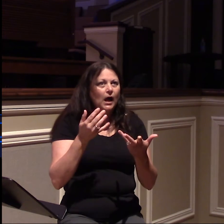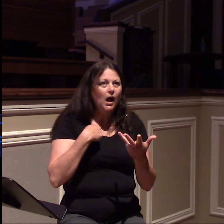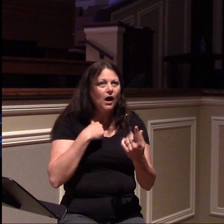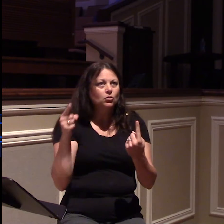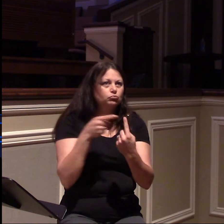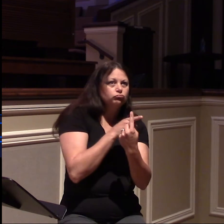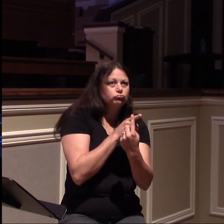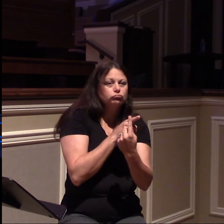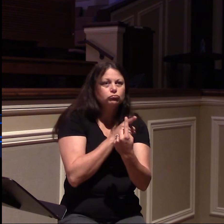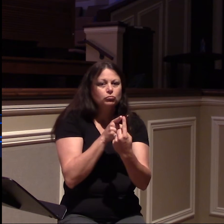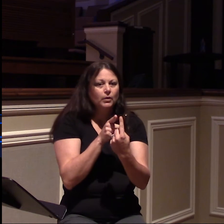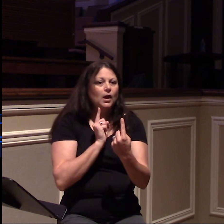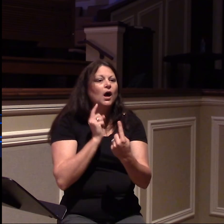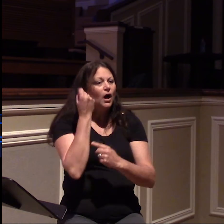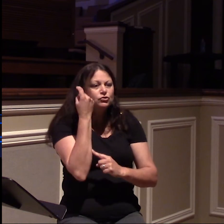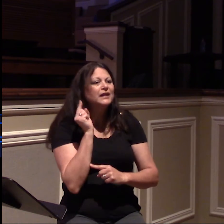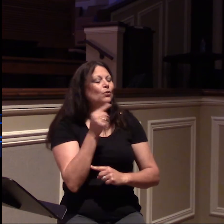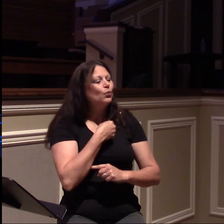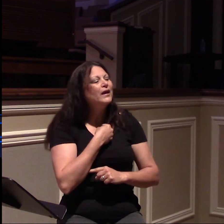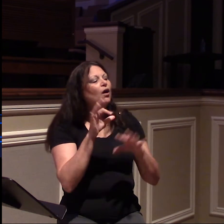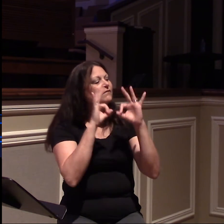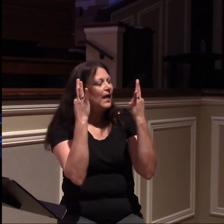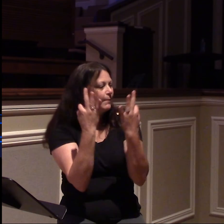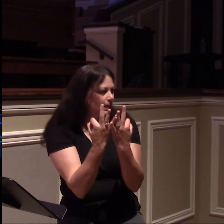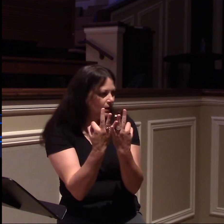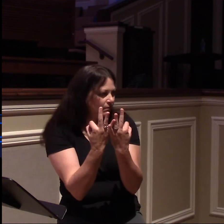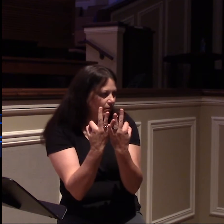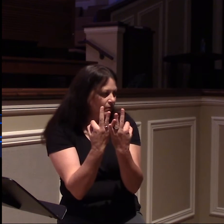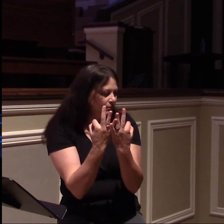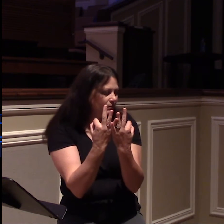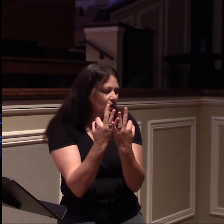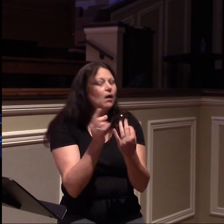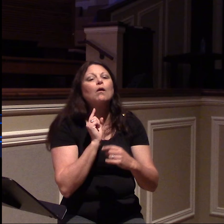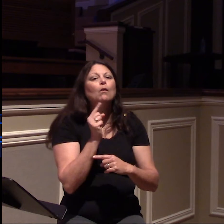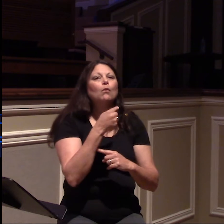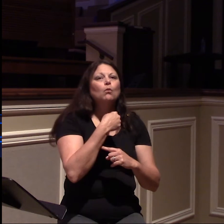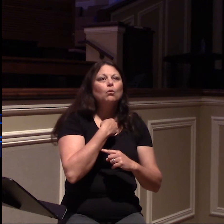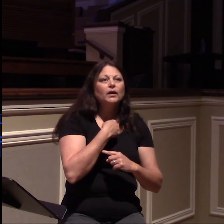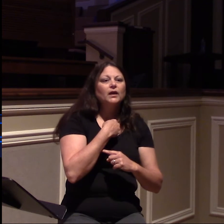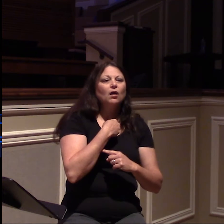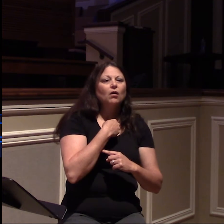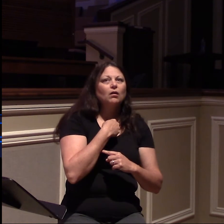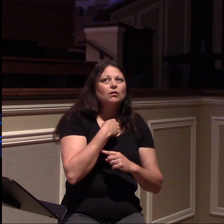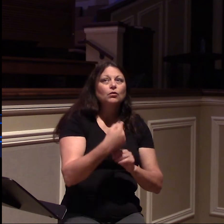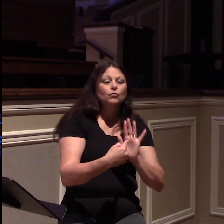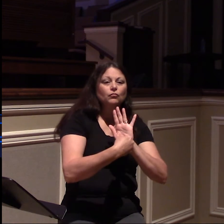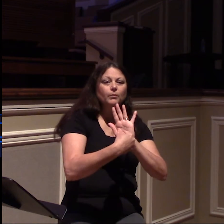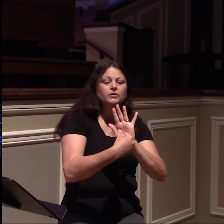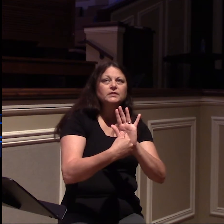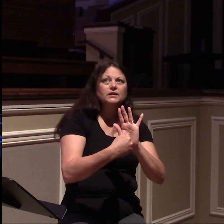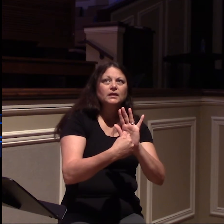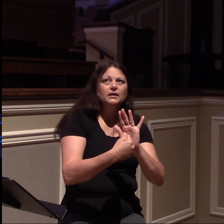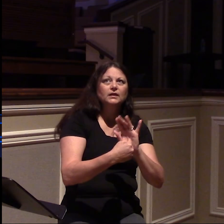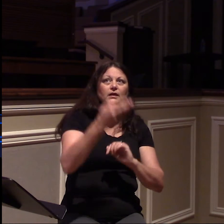we're gendered. Thirdly, we're familied. We are fundamentally representing the image of God as families,